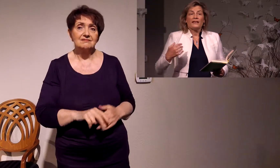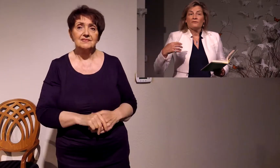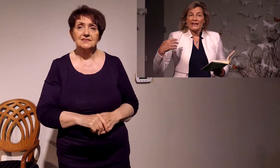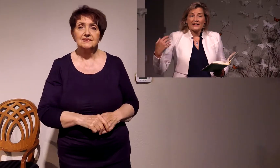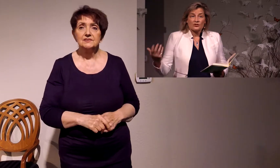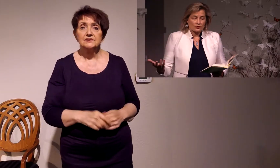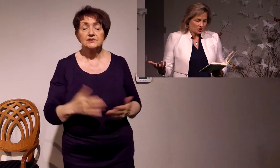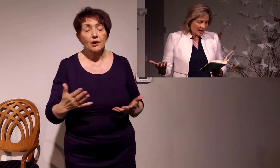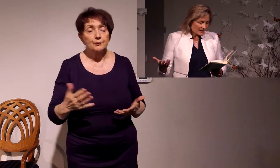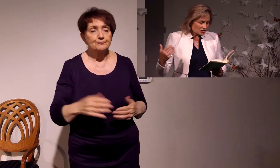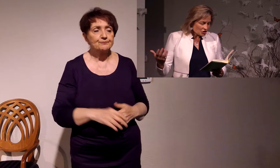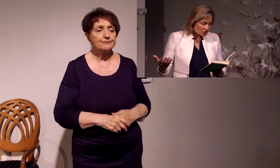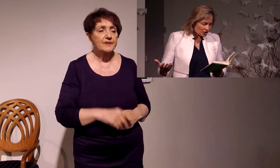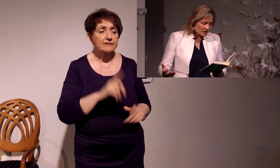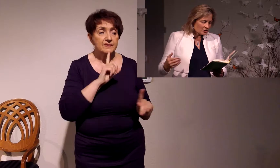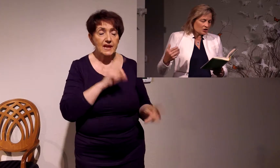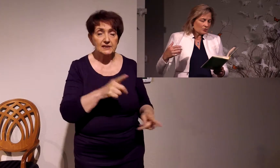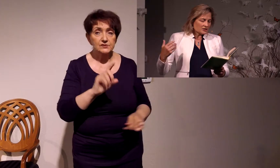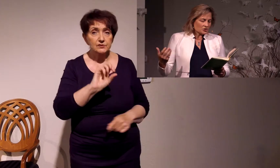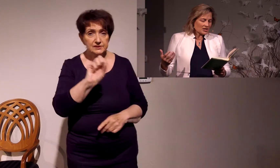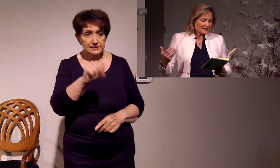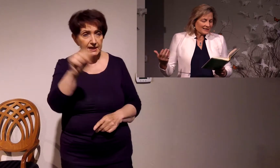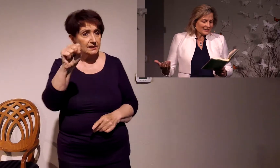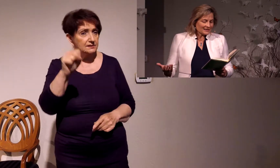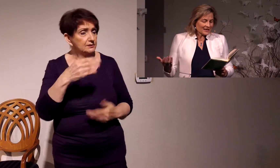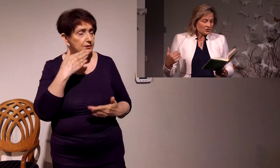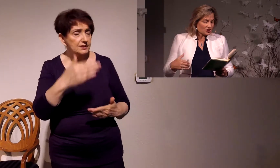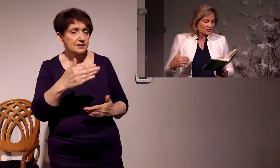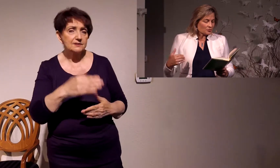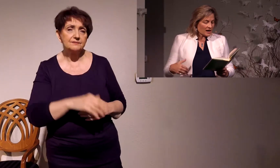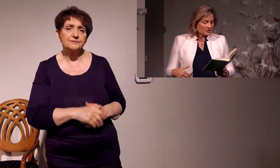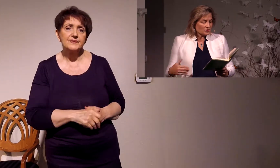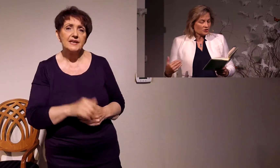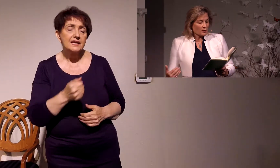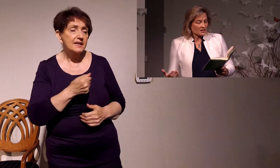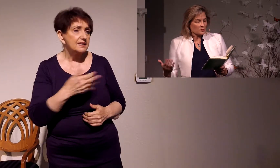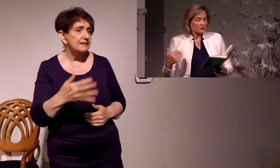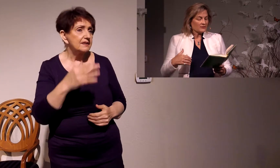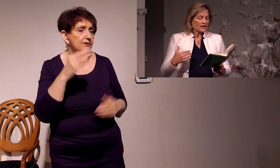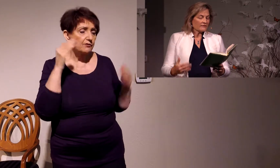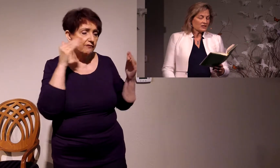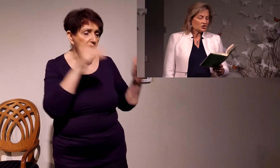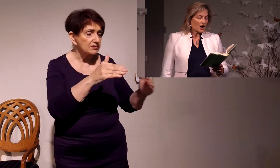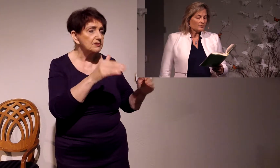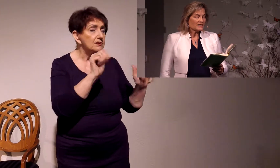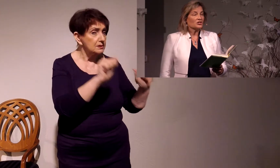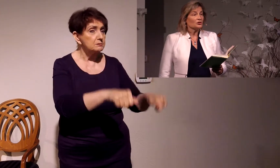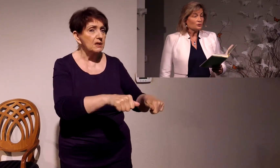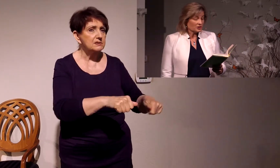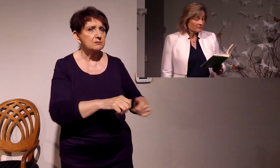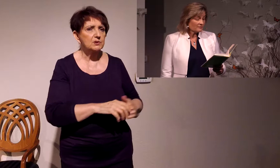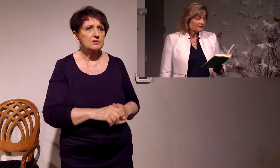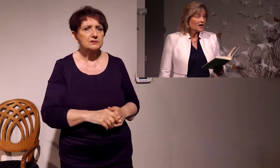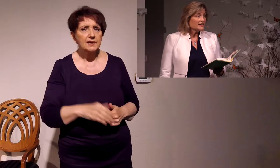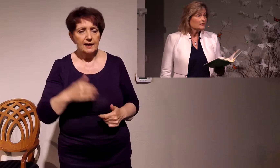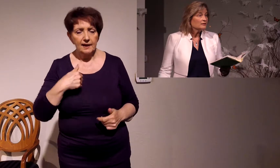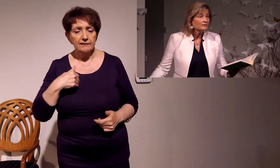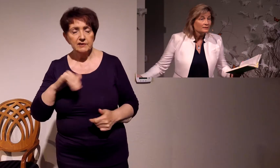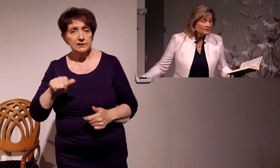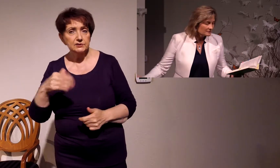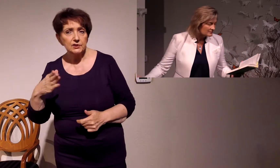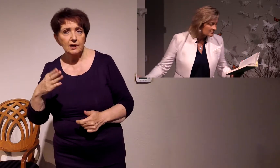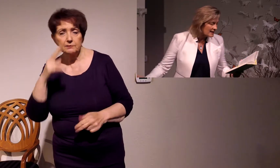So, if the answer is yes, good. Do you understand that anything you set your mind to is possible, even having a job that is lucrative and